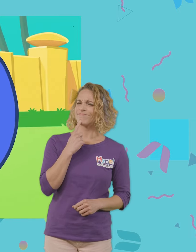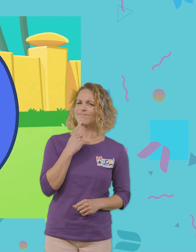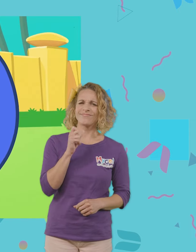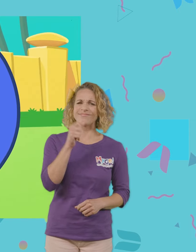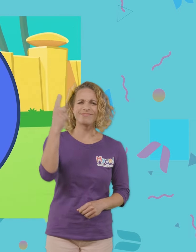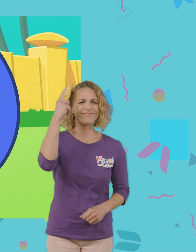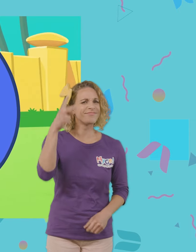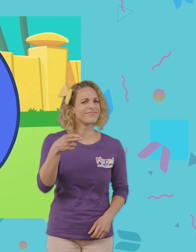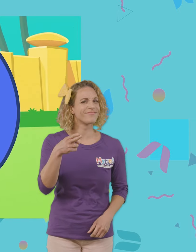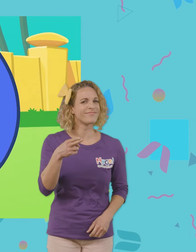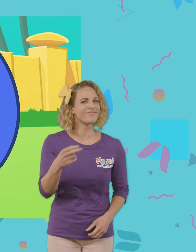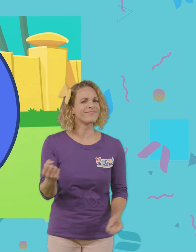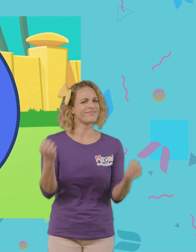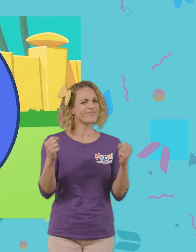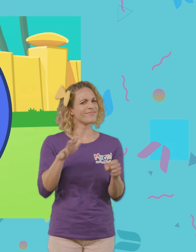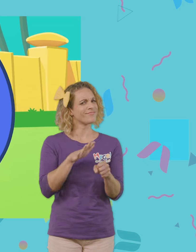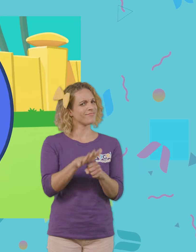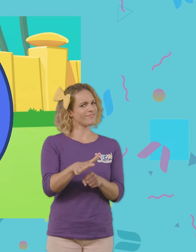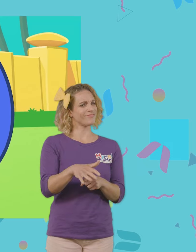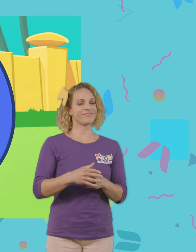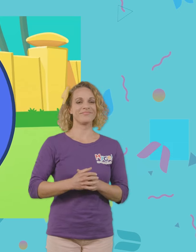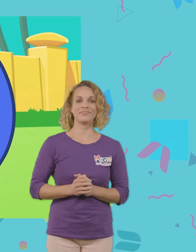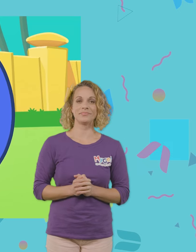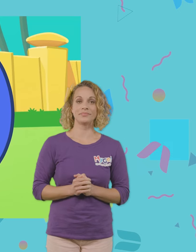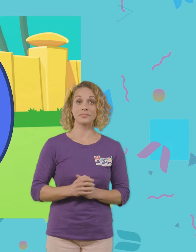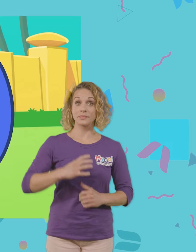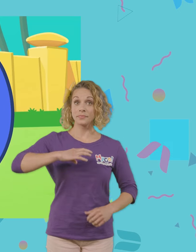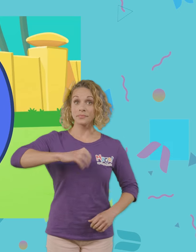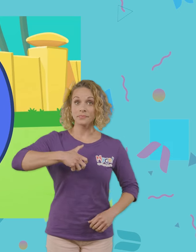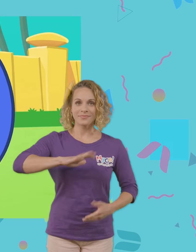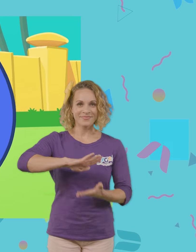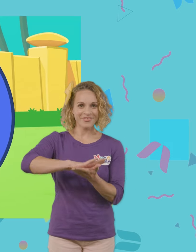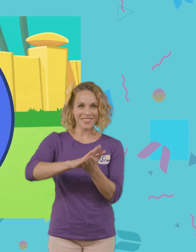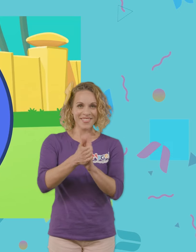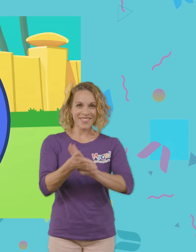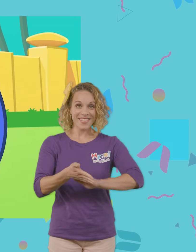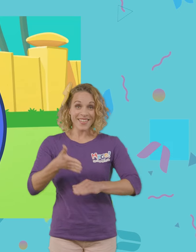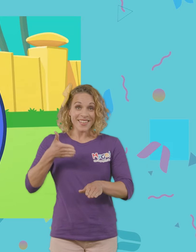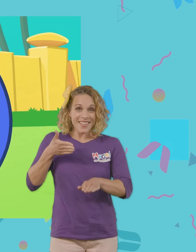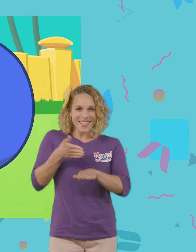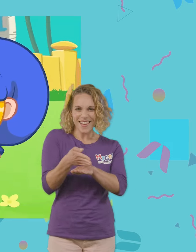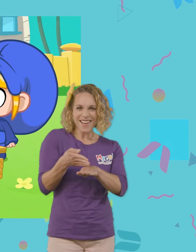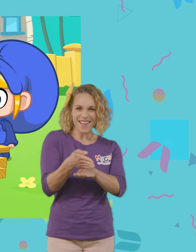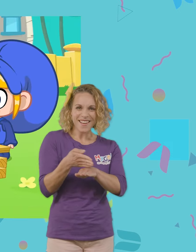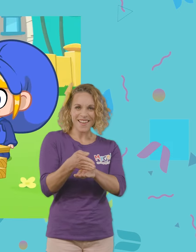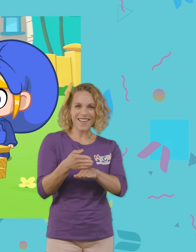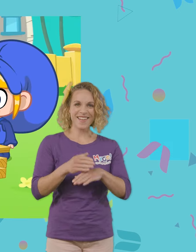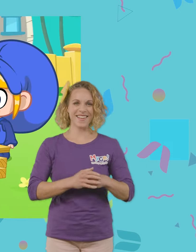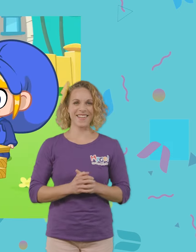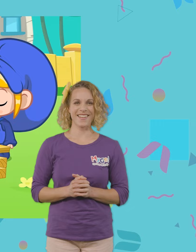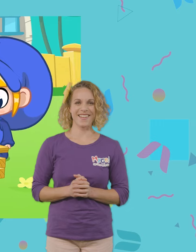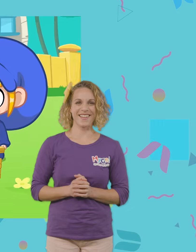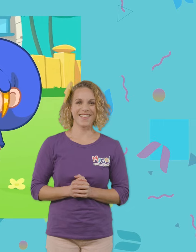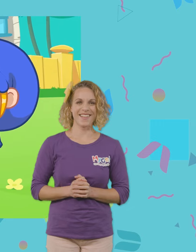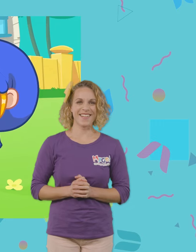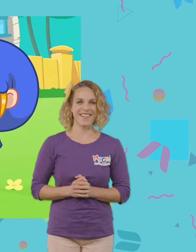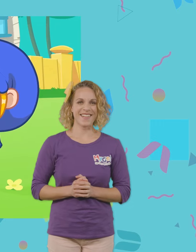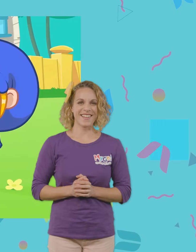I don't think scissors are going to be strong enough. Morphle, morph into a saw.